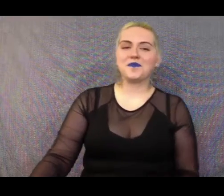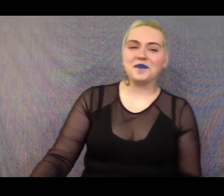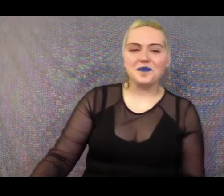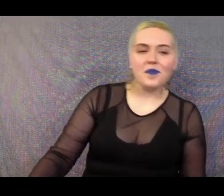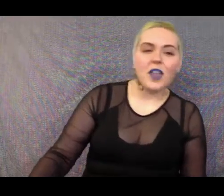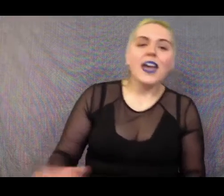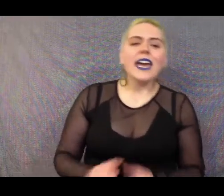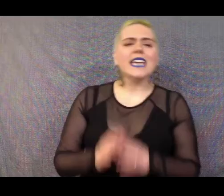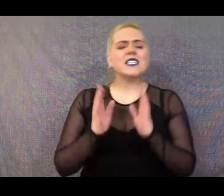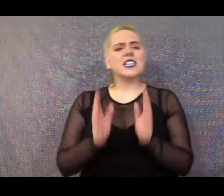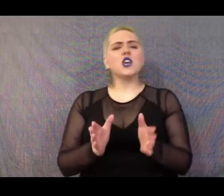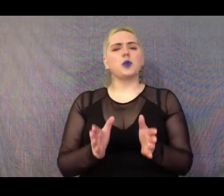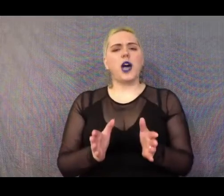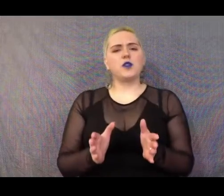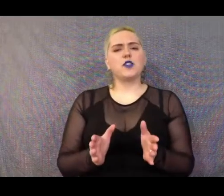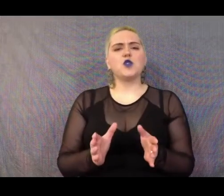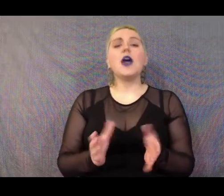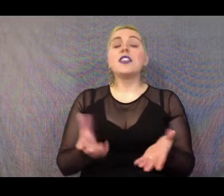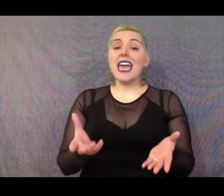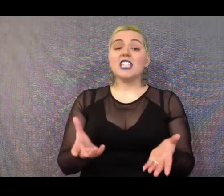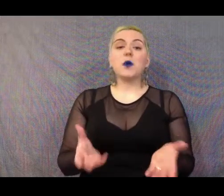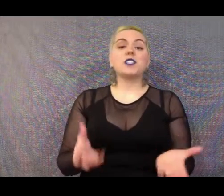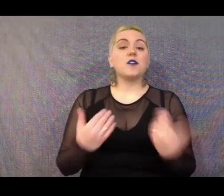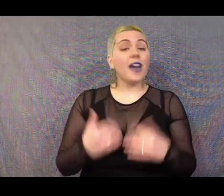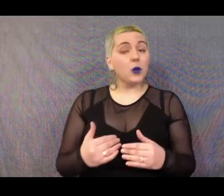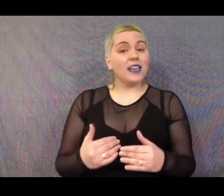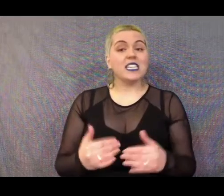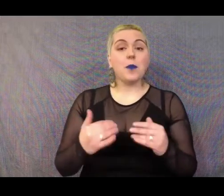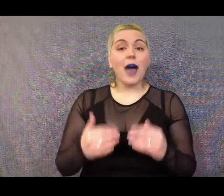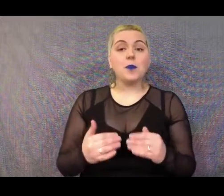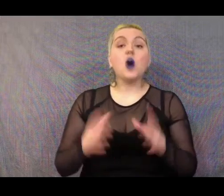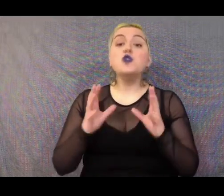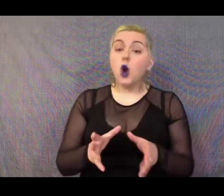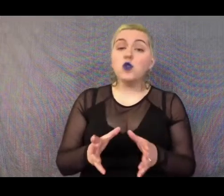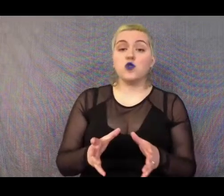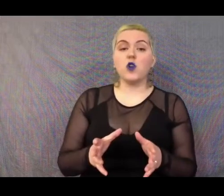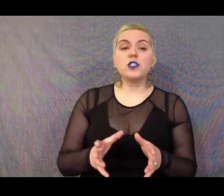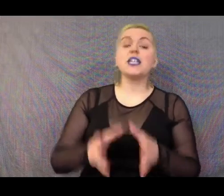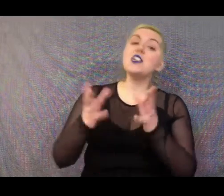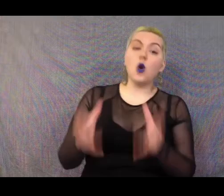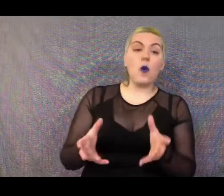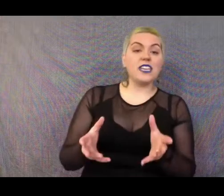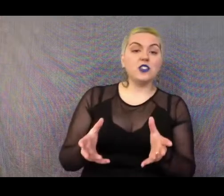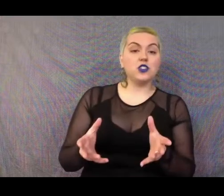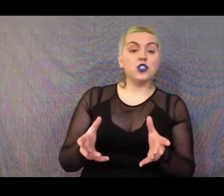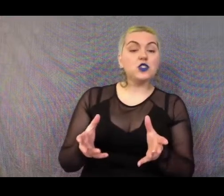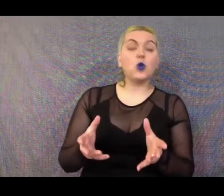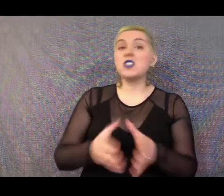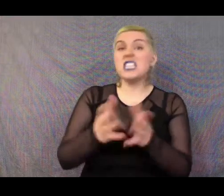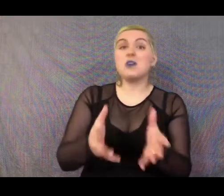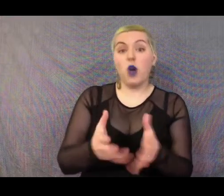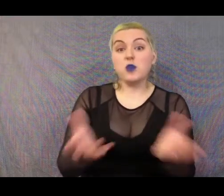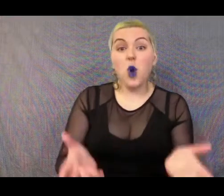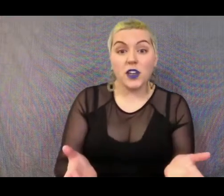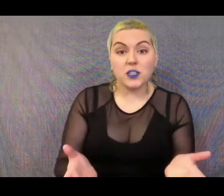research. In a single-blind review, the experts evaluating the paper know who wrote it and know where the institution was